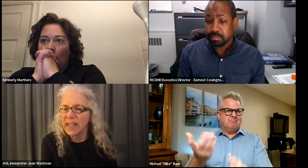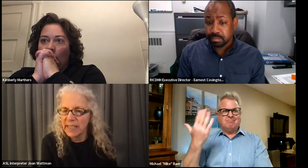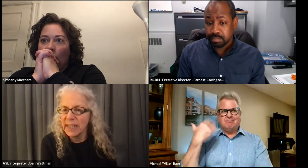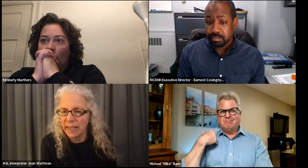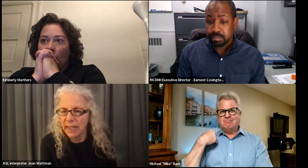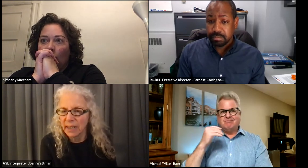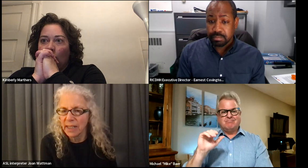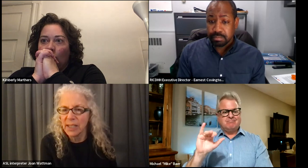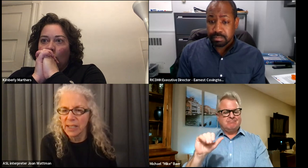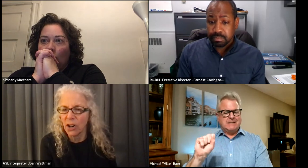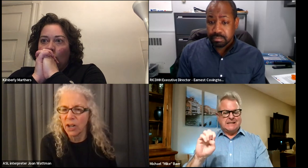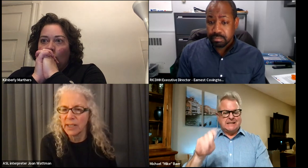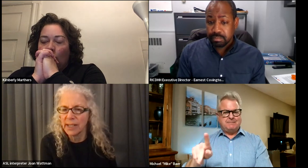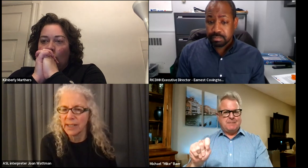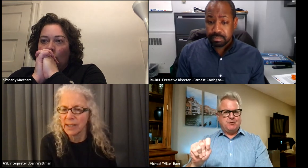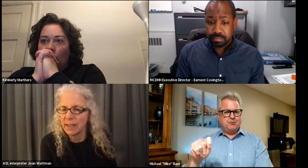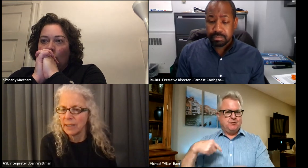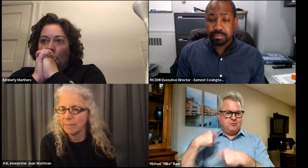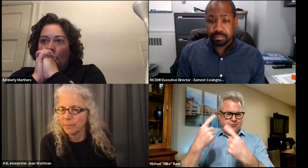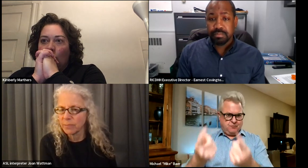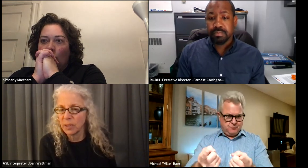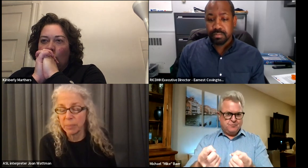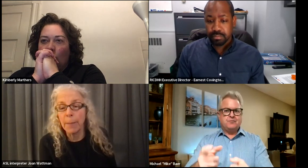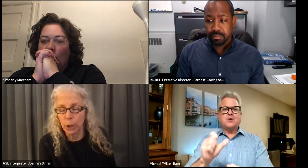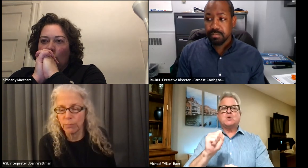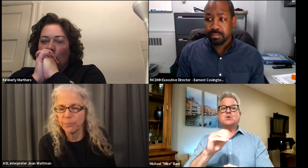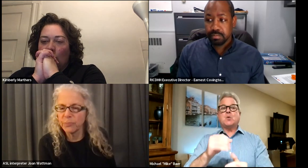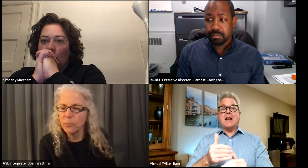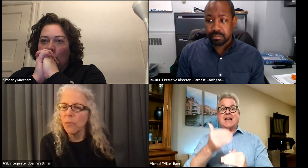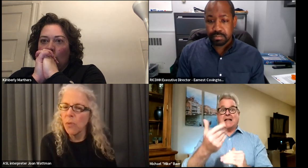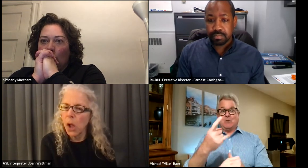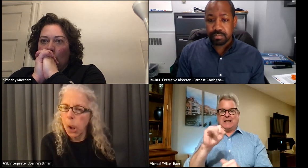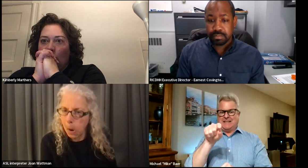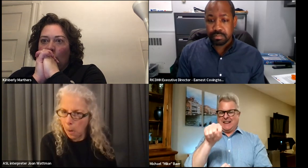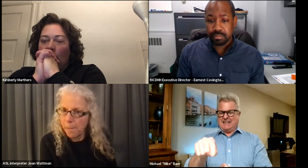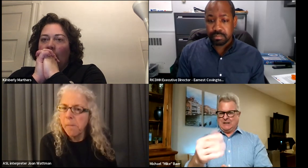once-a-month vaccine clinic. This has started since September.